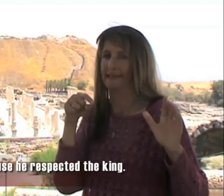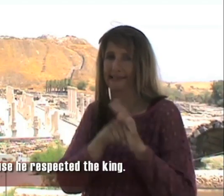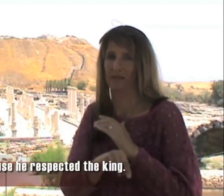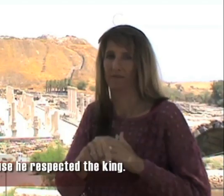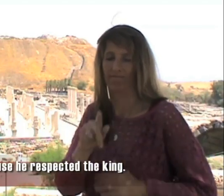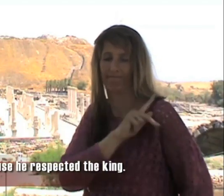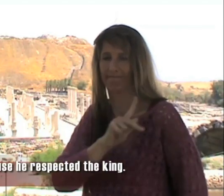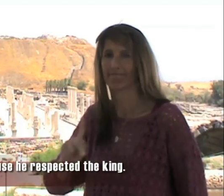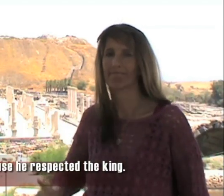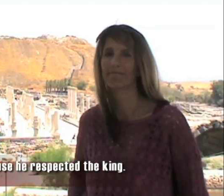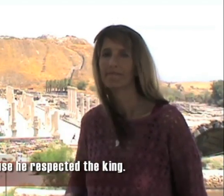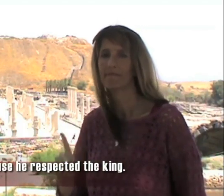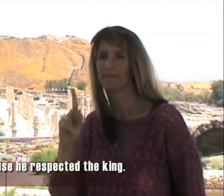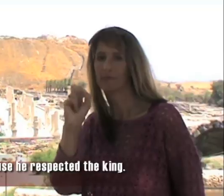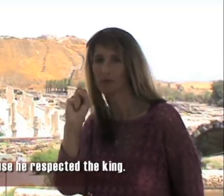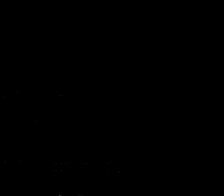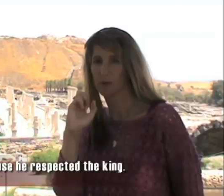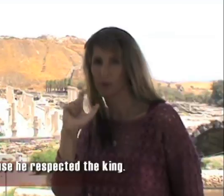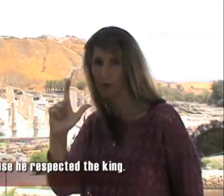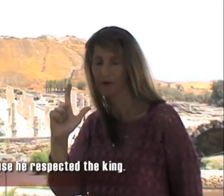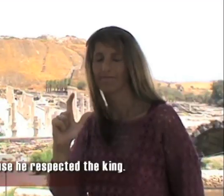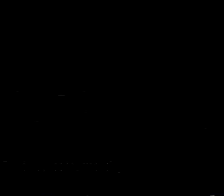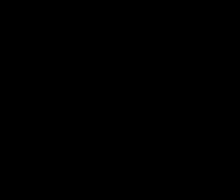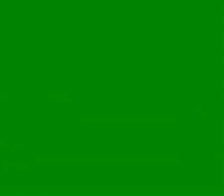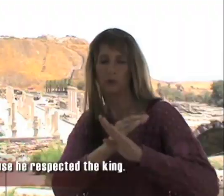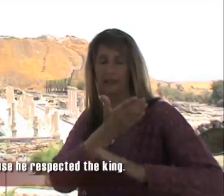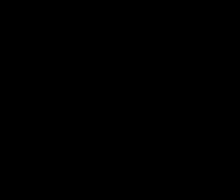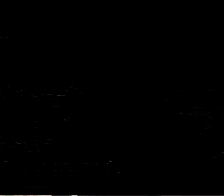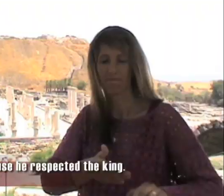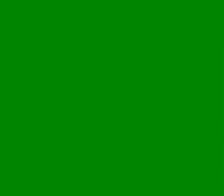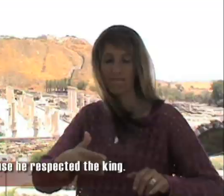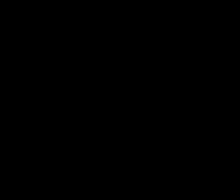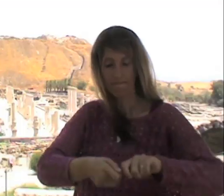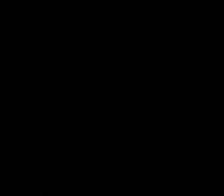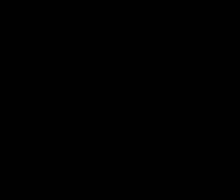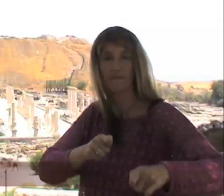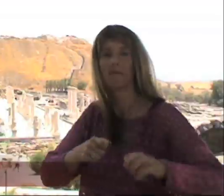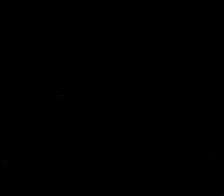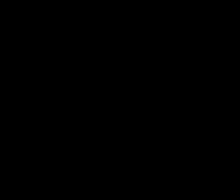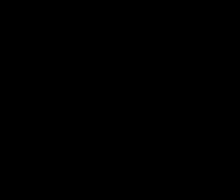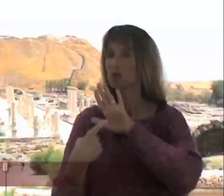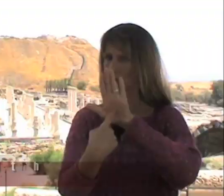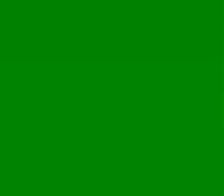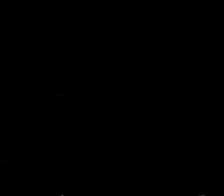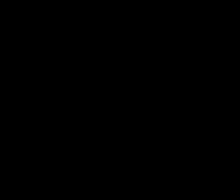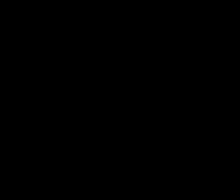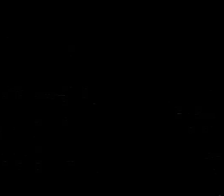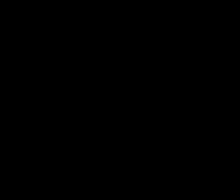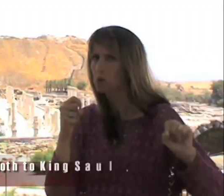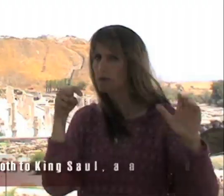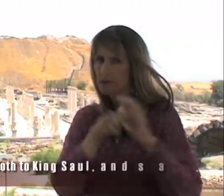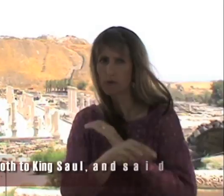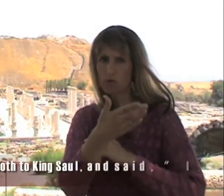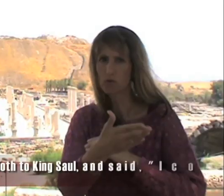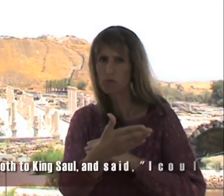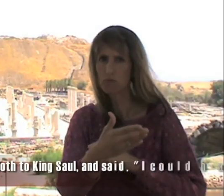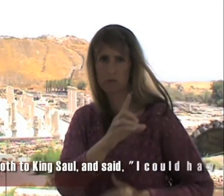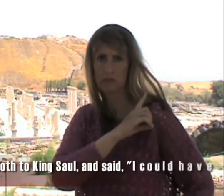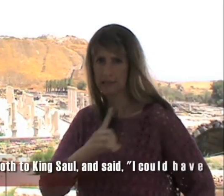he didn't want to do that because he respected the king. He respected King Saul. So he just tore a piece of his